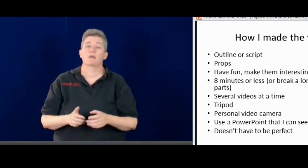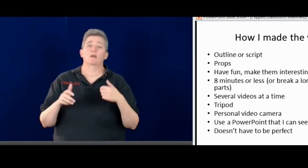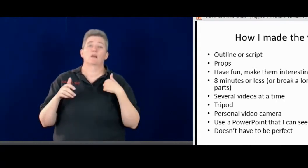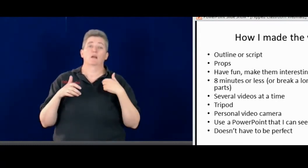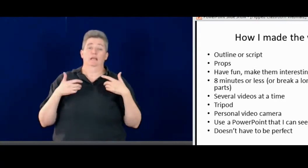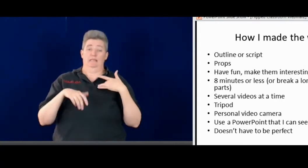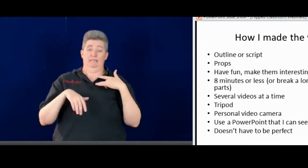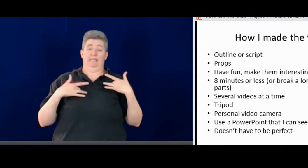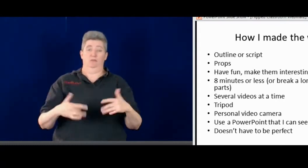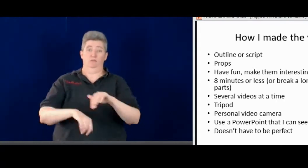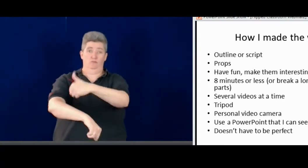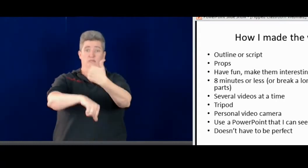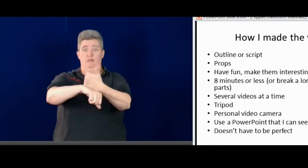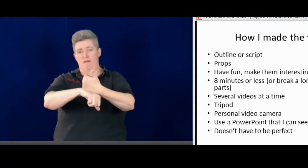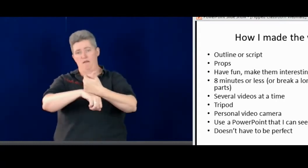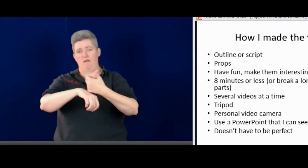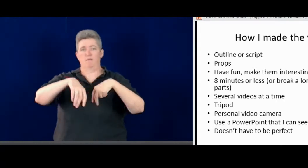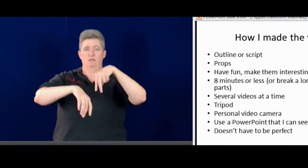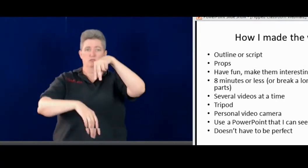two.